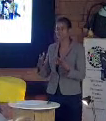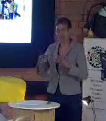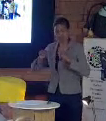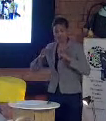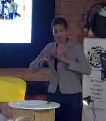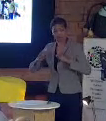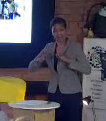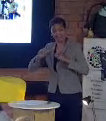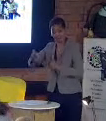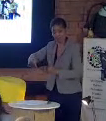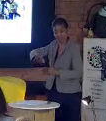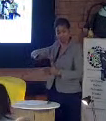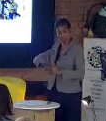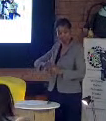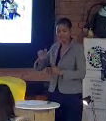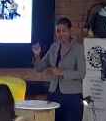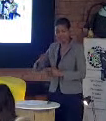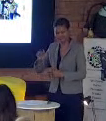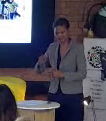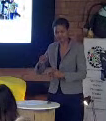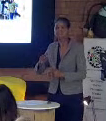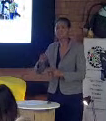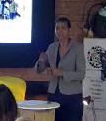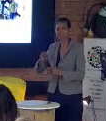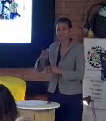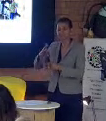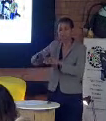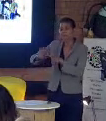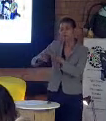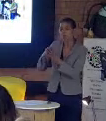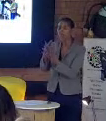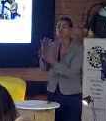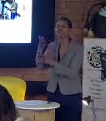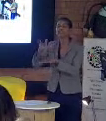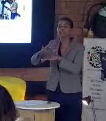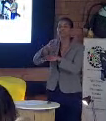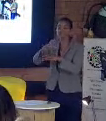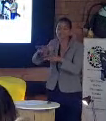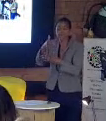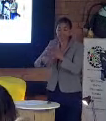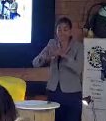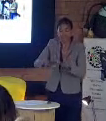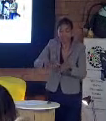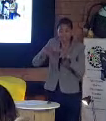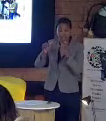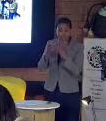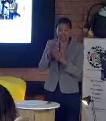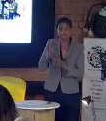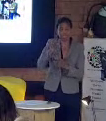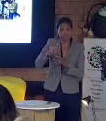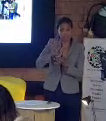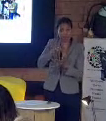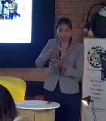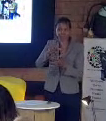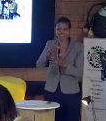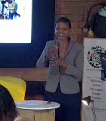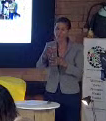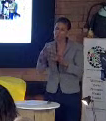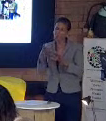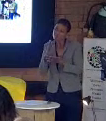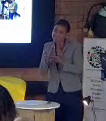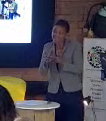was especially for the poetry performance, it was very I'm not sure how to say this properly, choreographed. Like